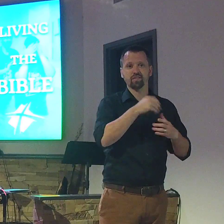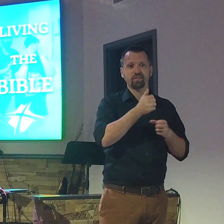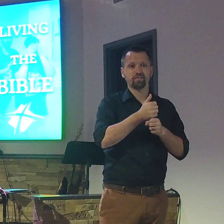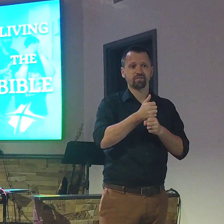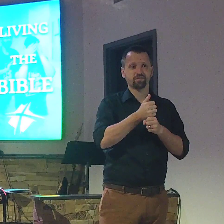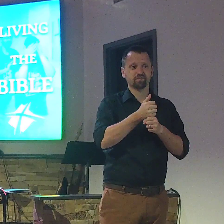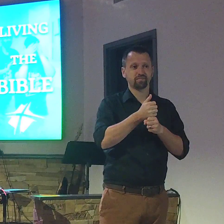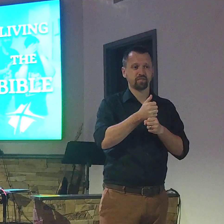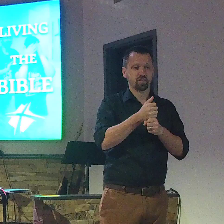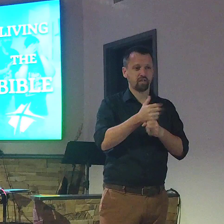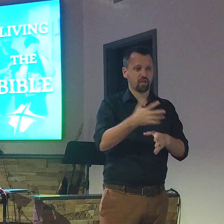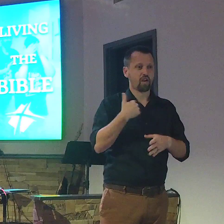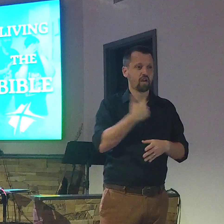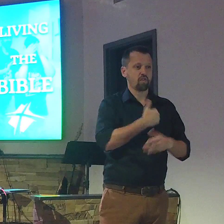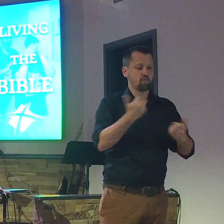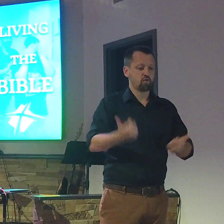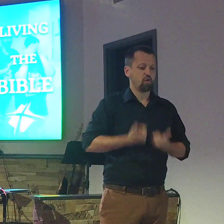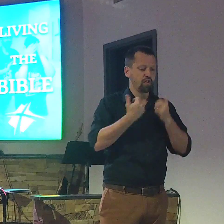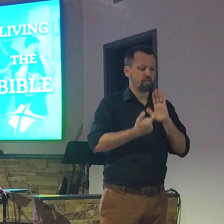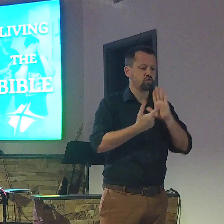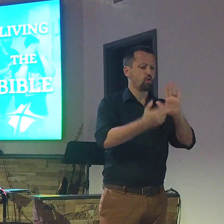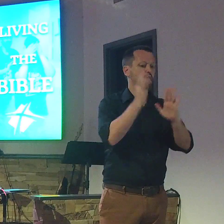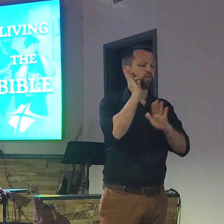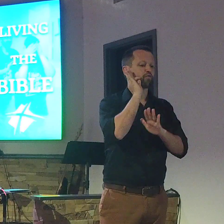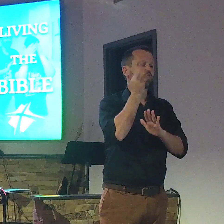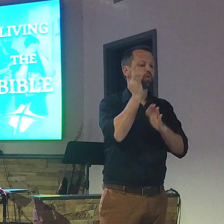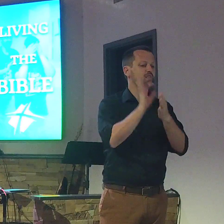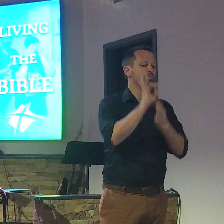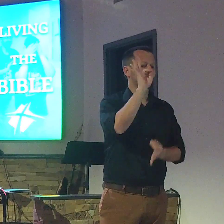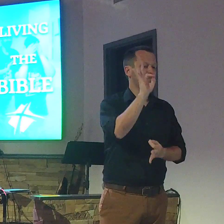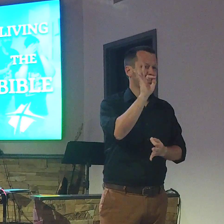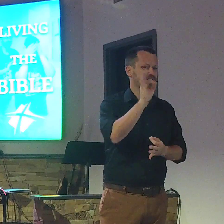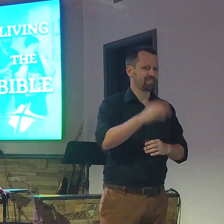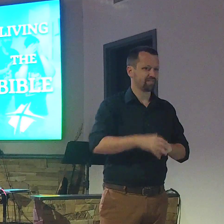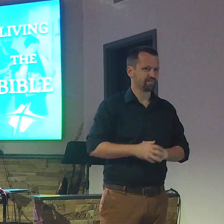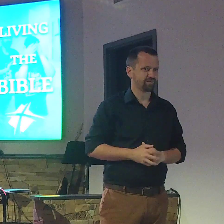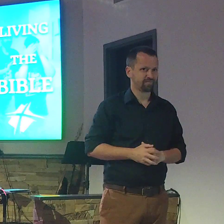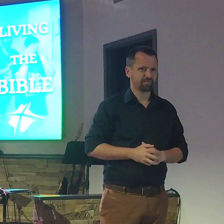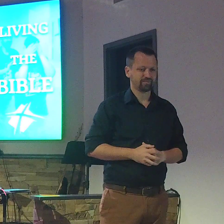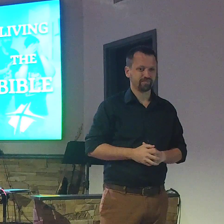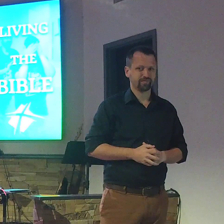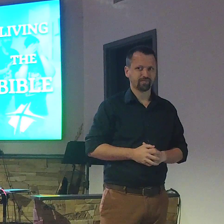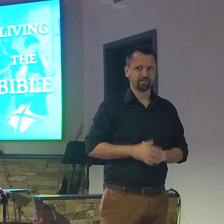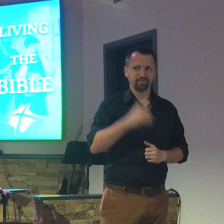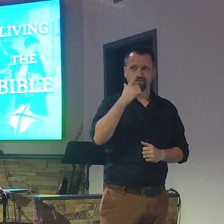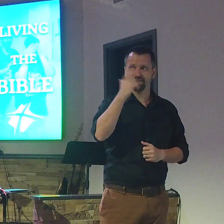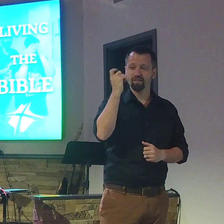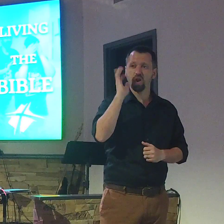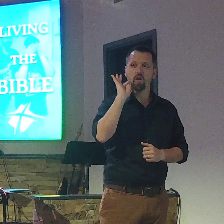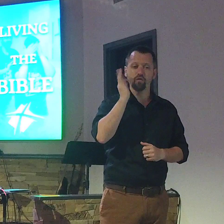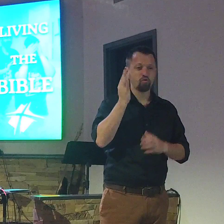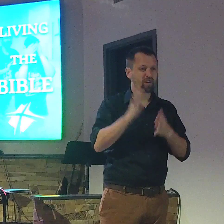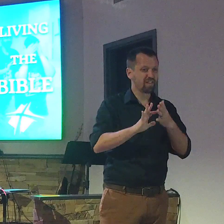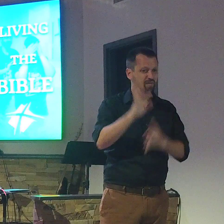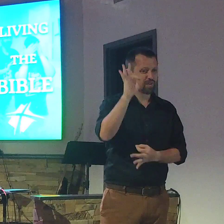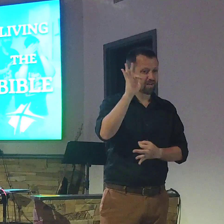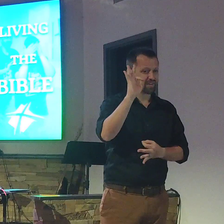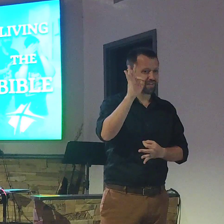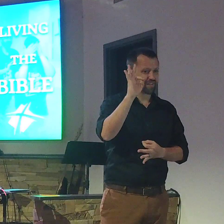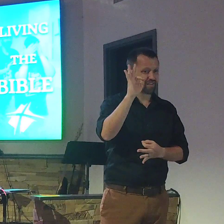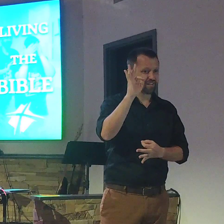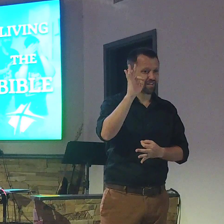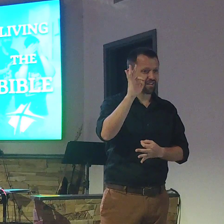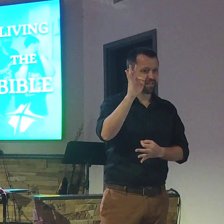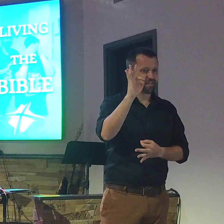live out what's called the fruit of the Spirit. And because of the fruit of the Spirit that